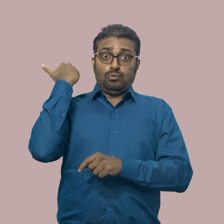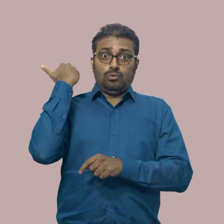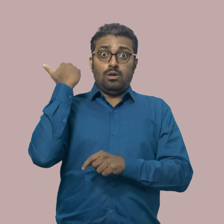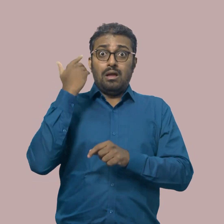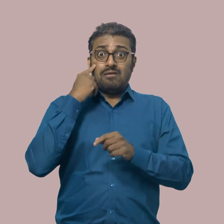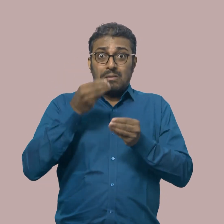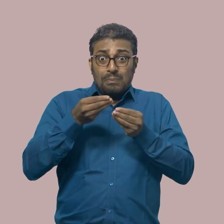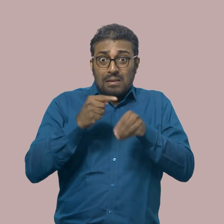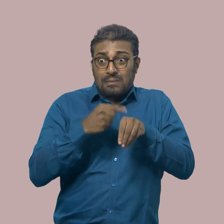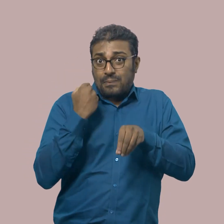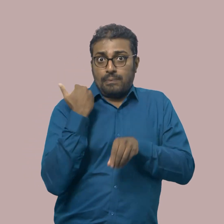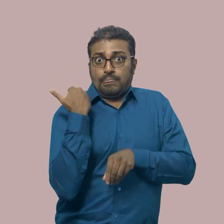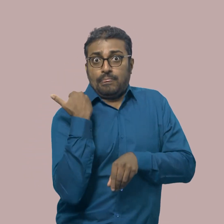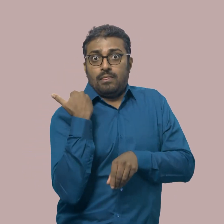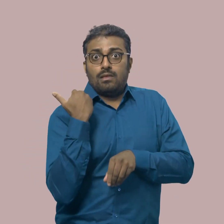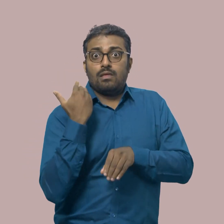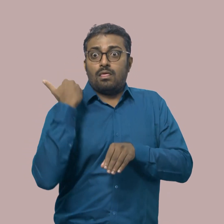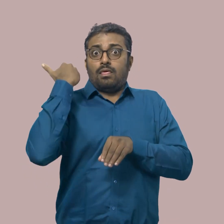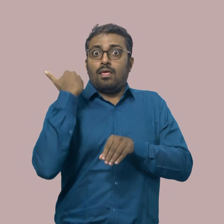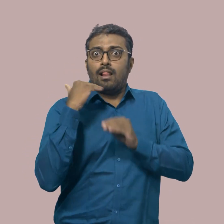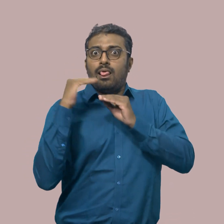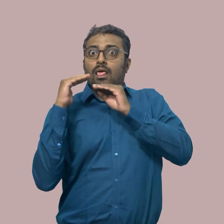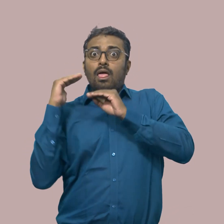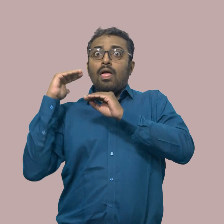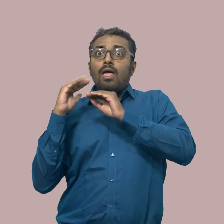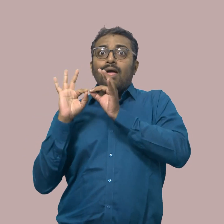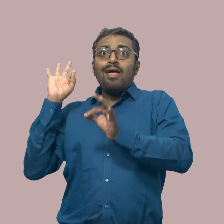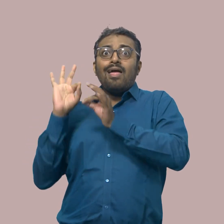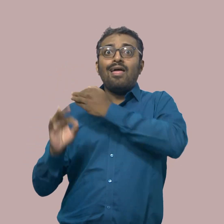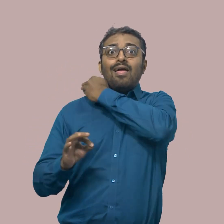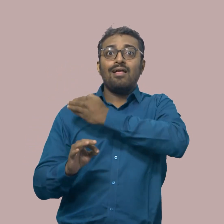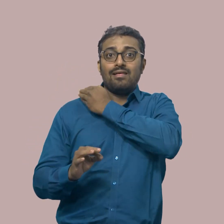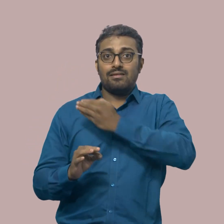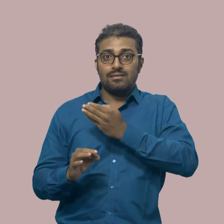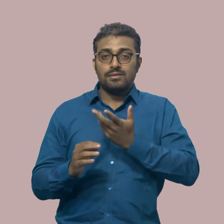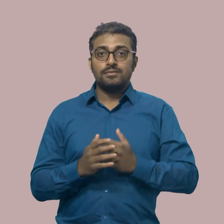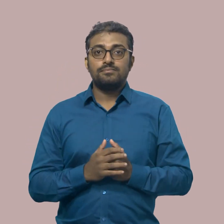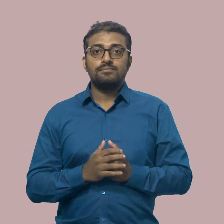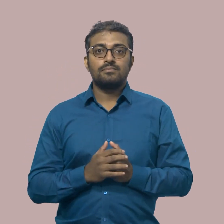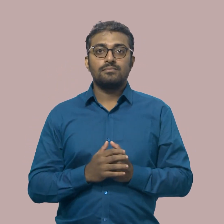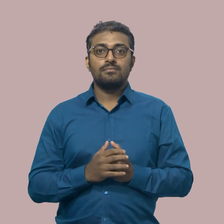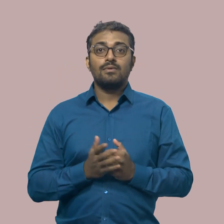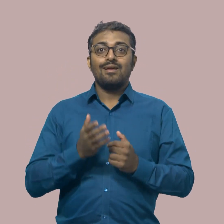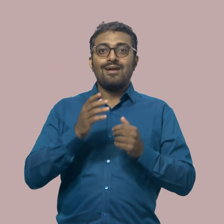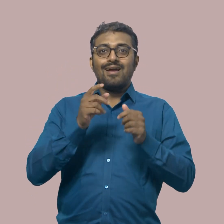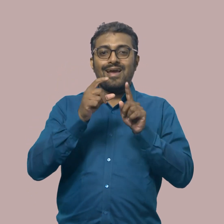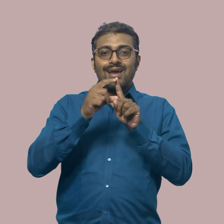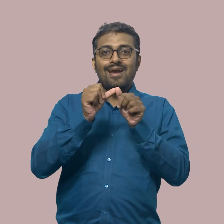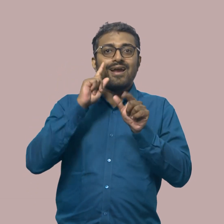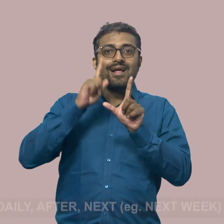or but over the shoulder it's mean it refer time much before the present. In